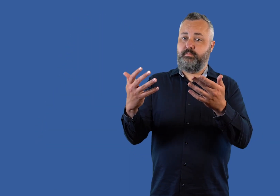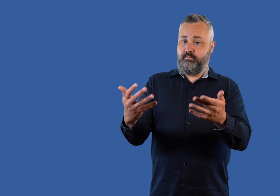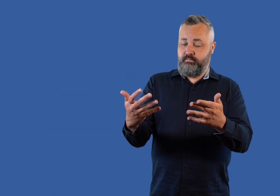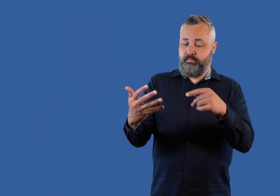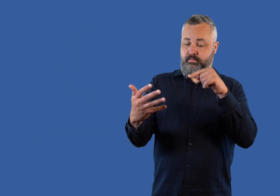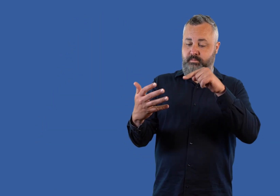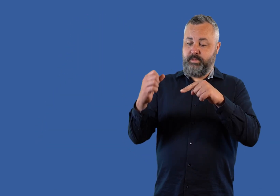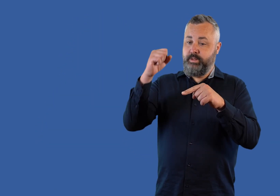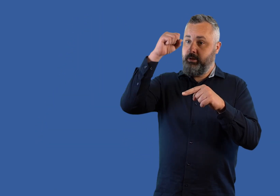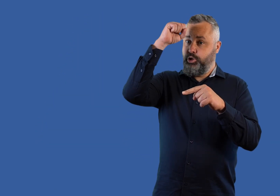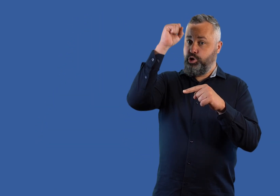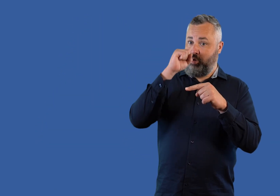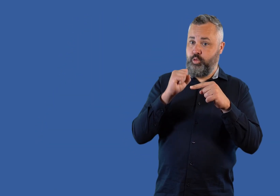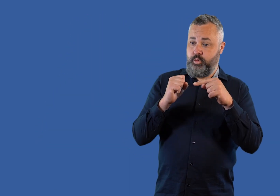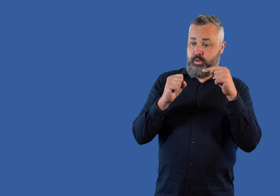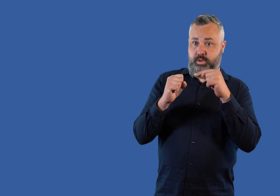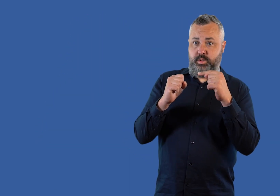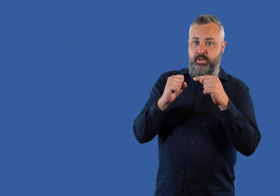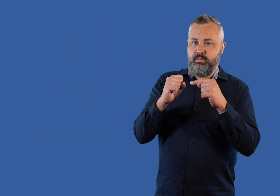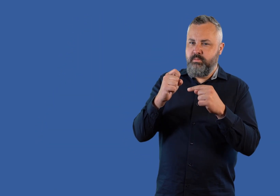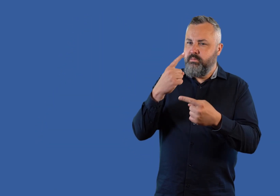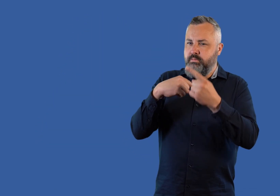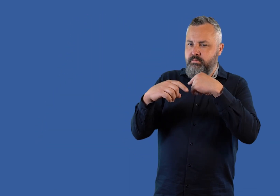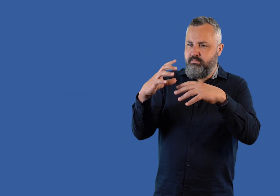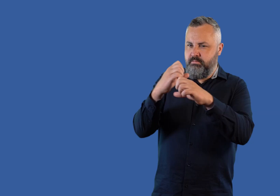So, tell me briefly, what is schizophrenia?